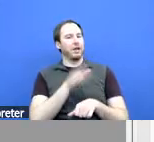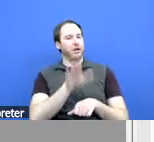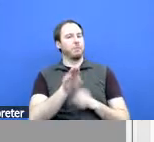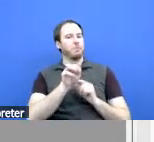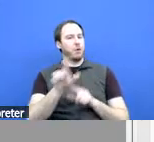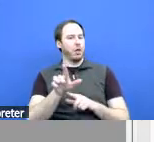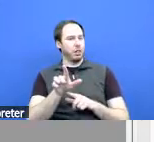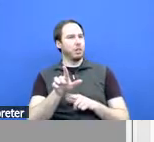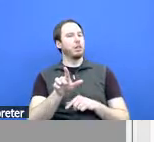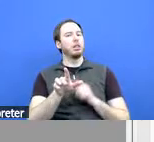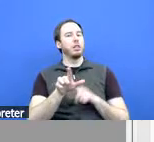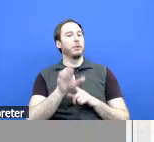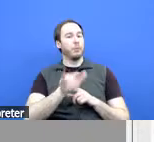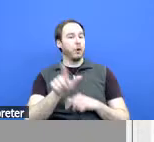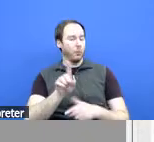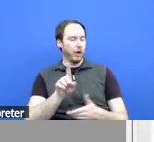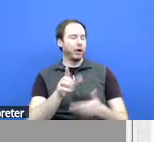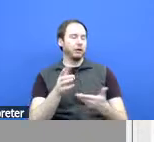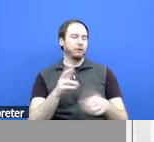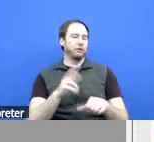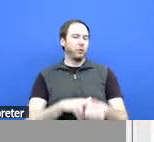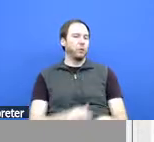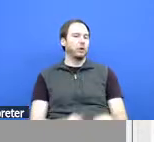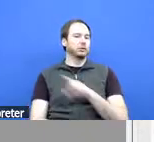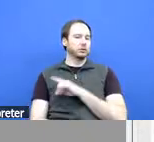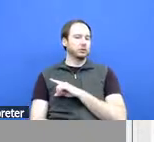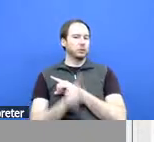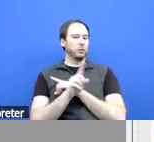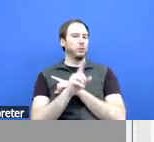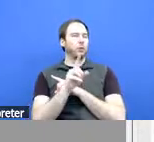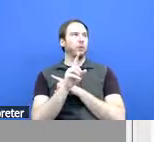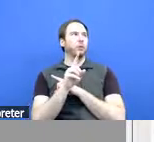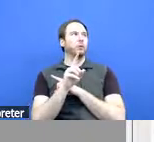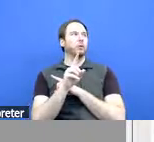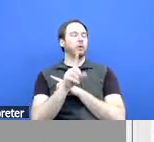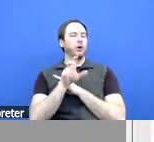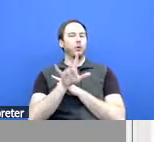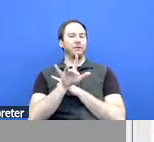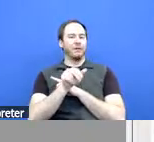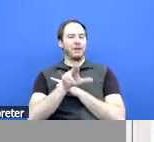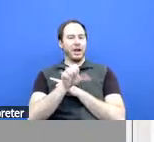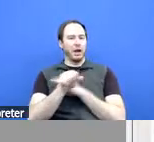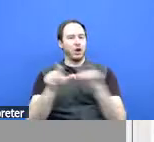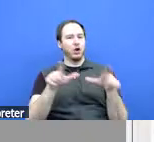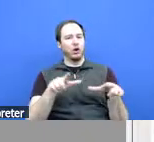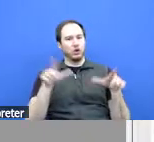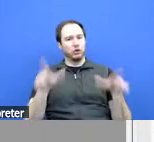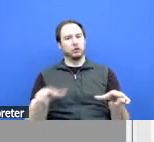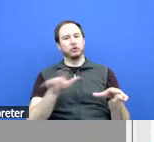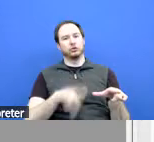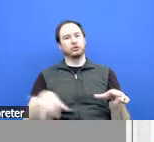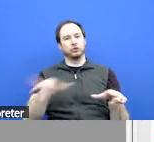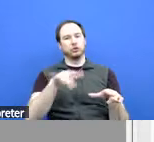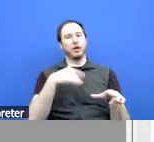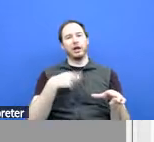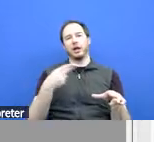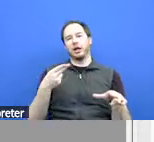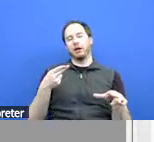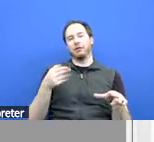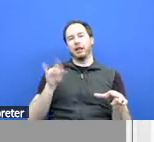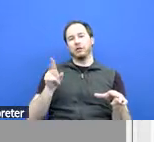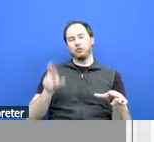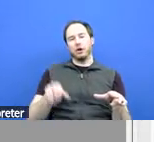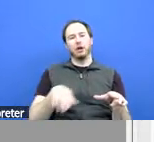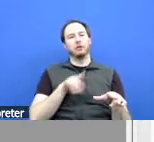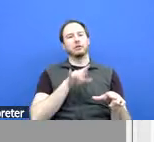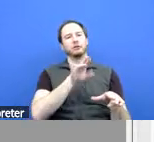Marketplace Mall. The mall is located on 125 acres, framed by Highland Drive, Jefferson Road, and